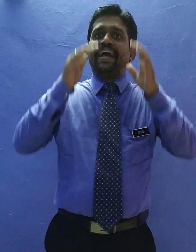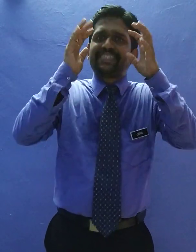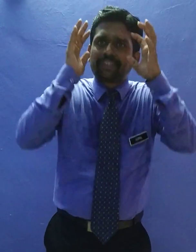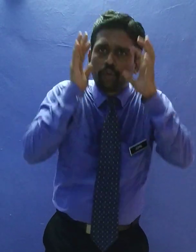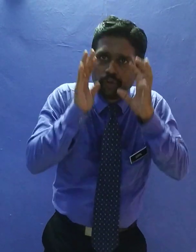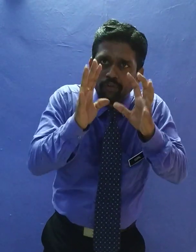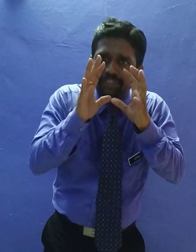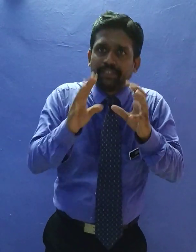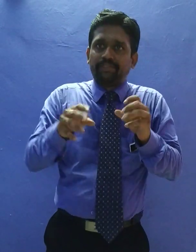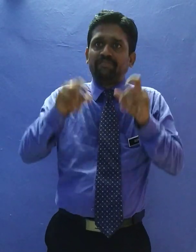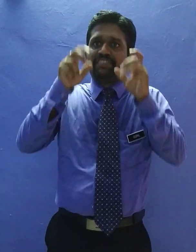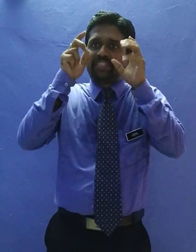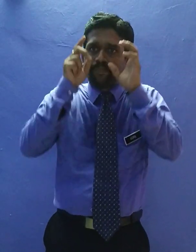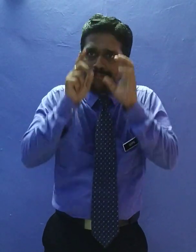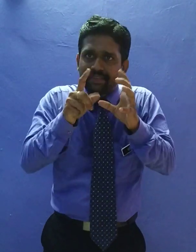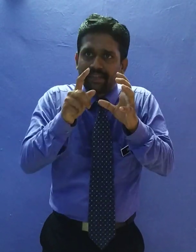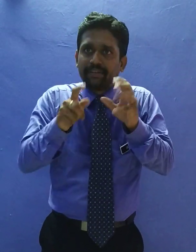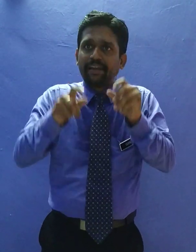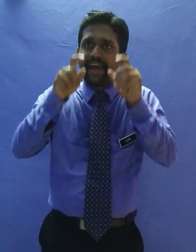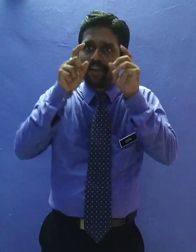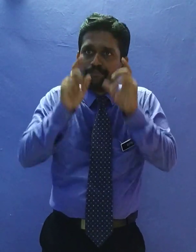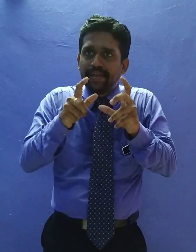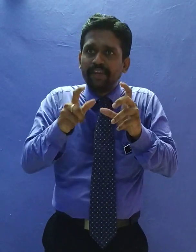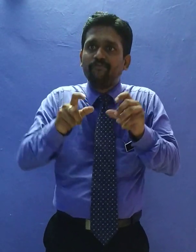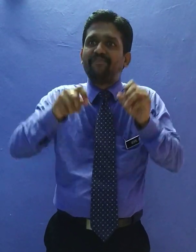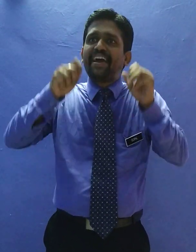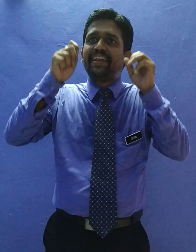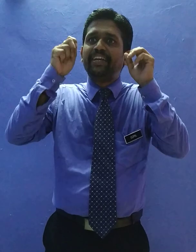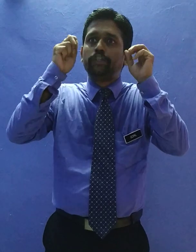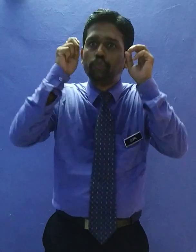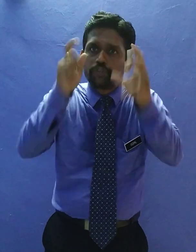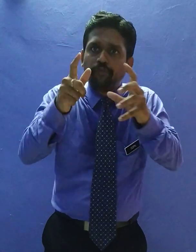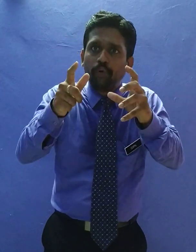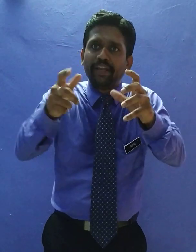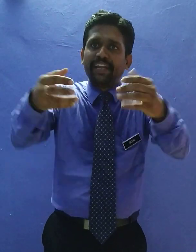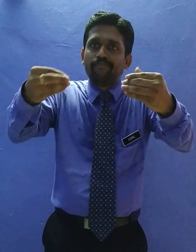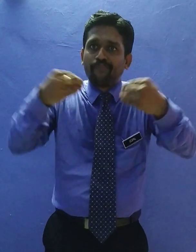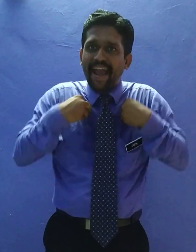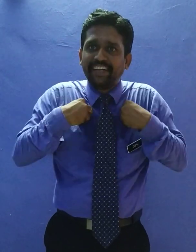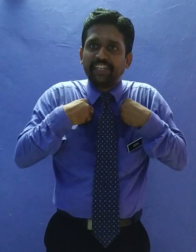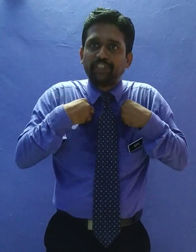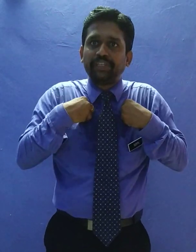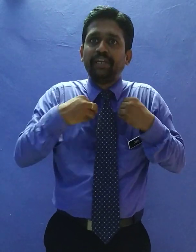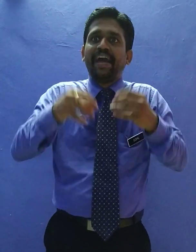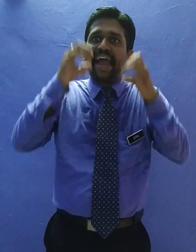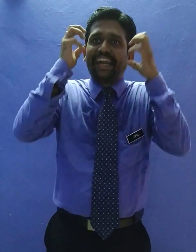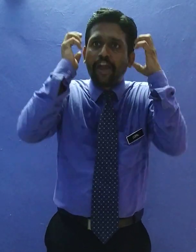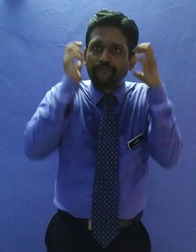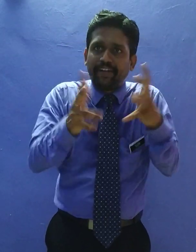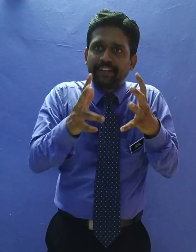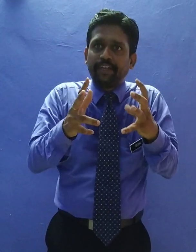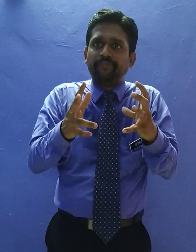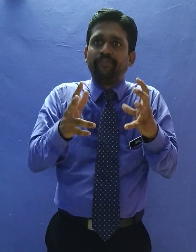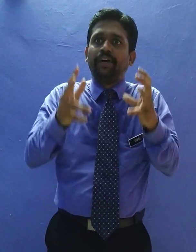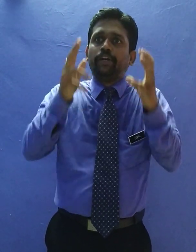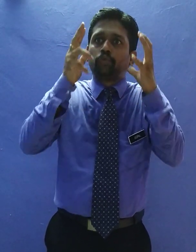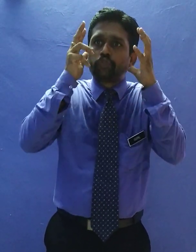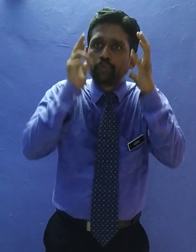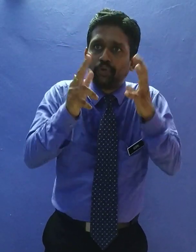As conclusion, this method has been very useful in my teaching and effective to